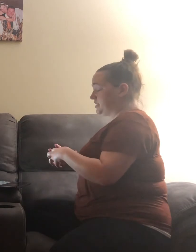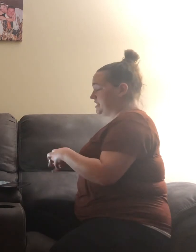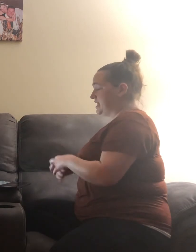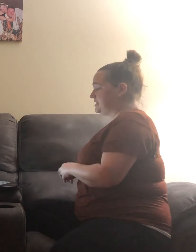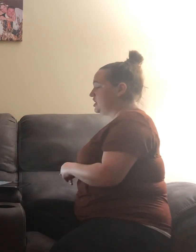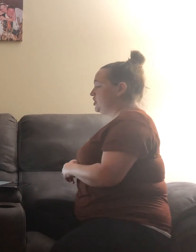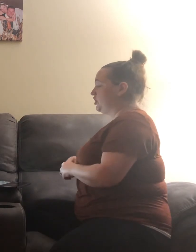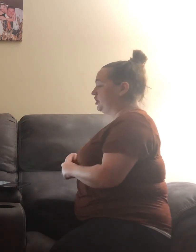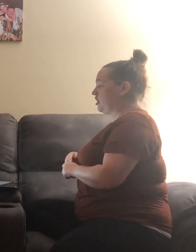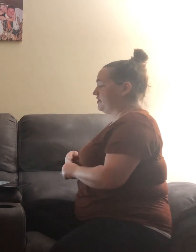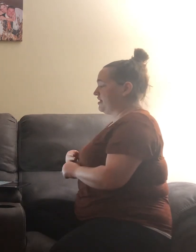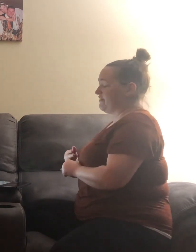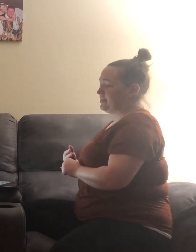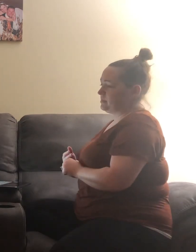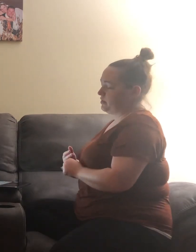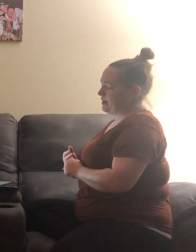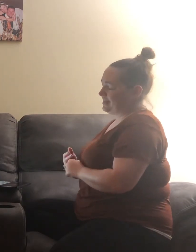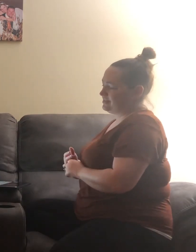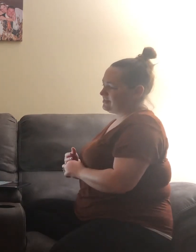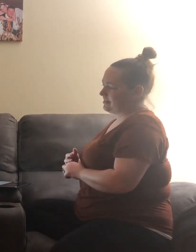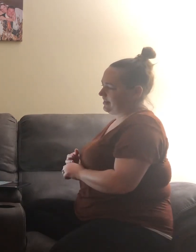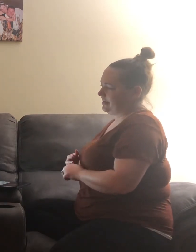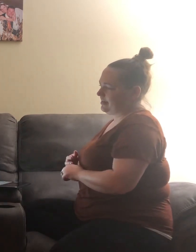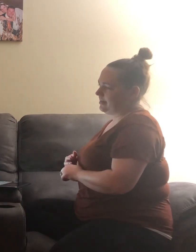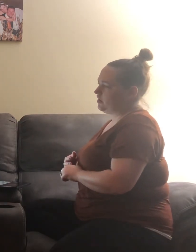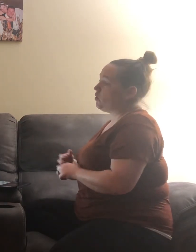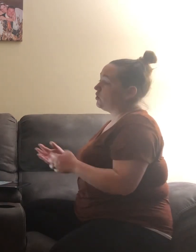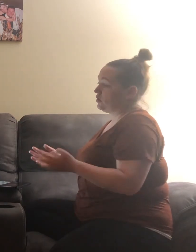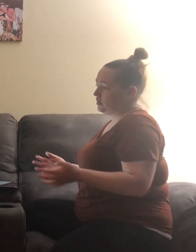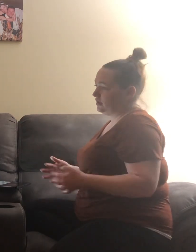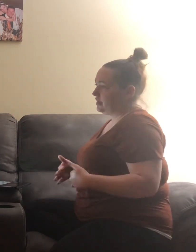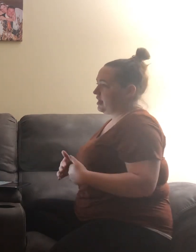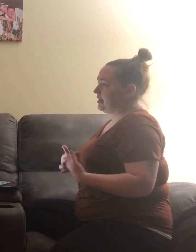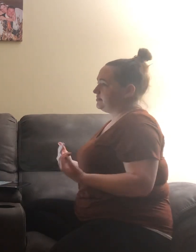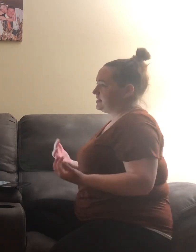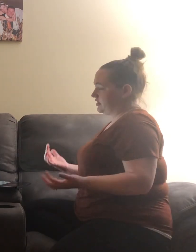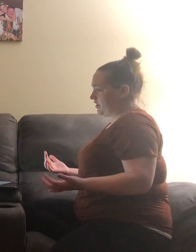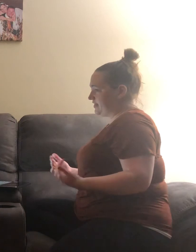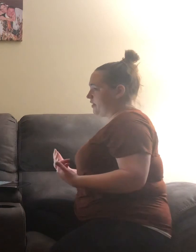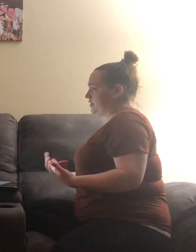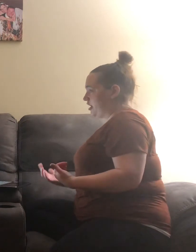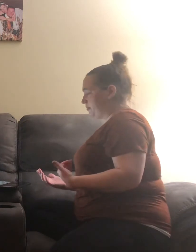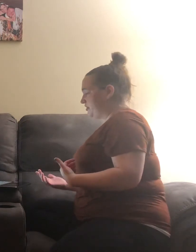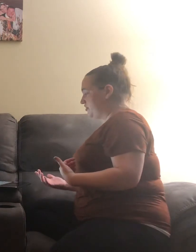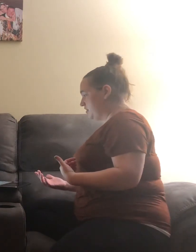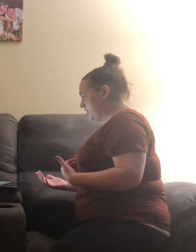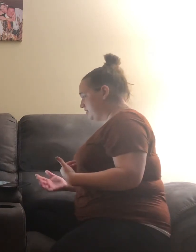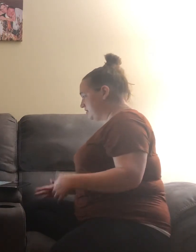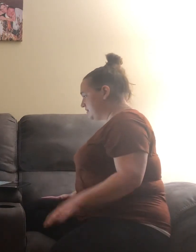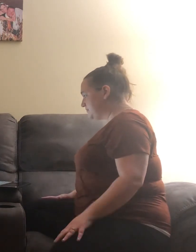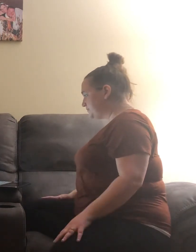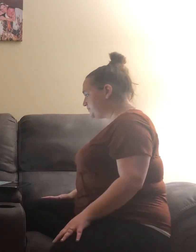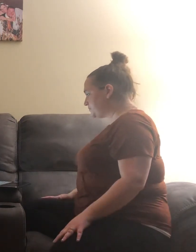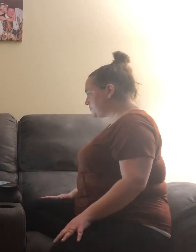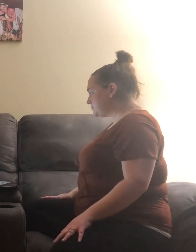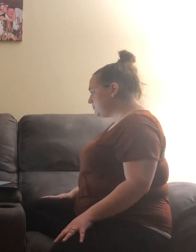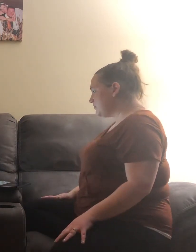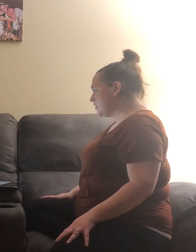days, you're going to call the office, and we might need to start like oral steroid that would help with your lungs.